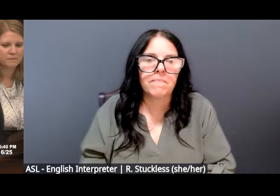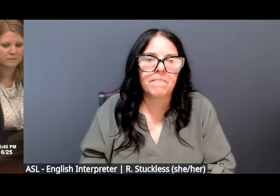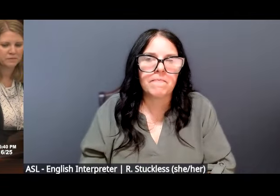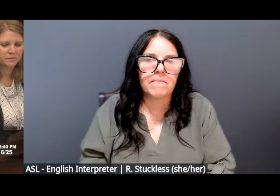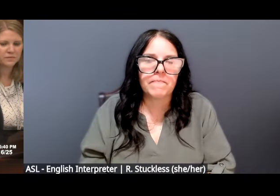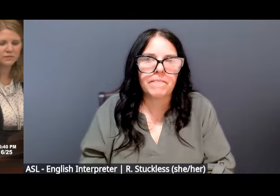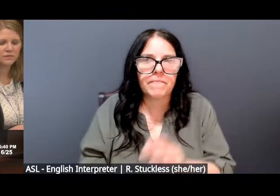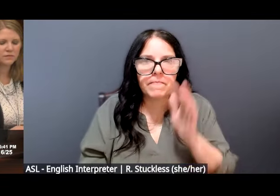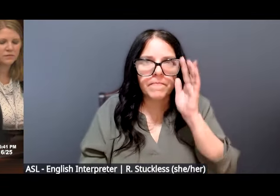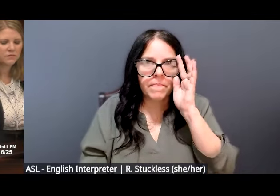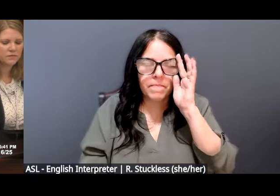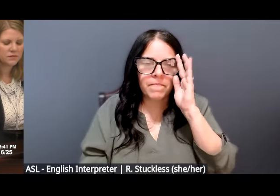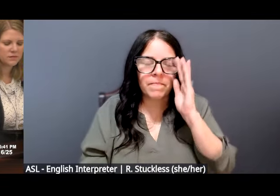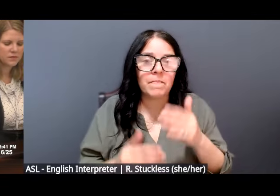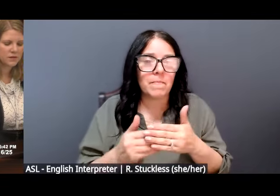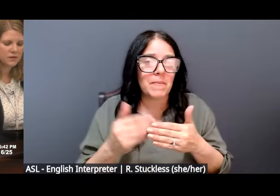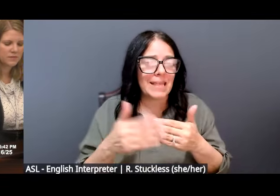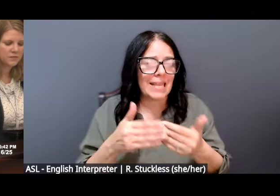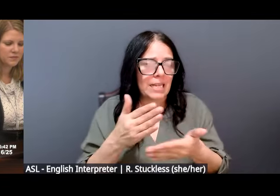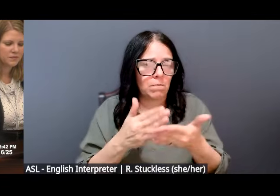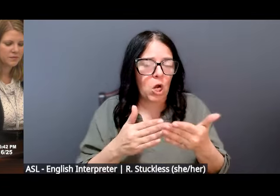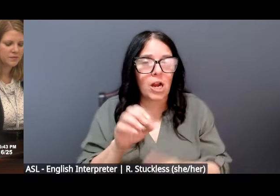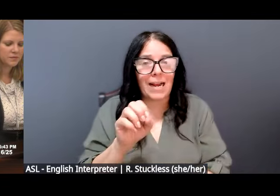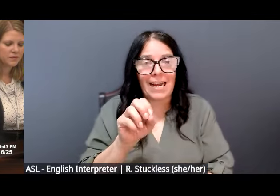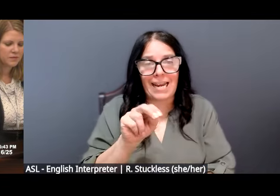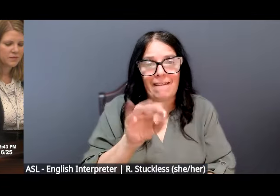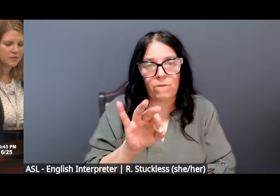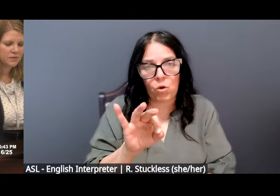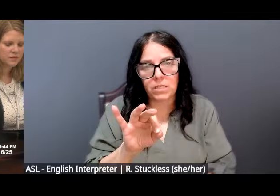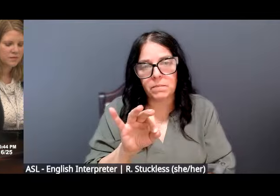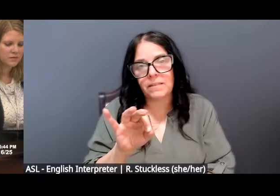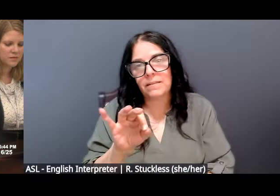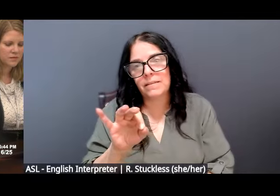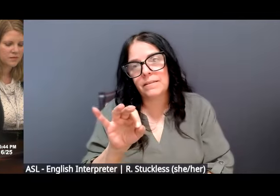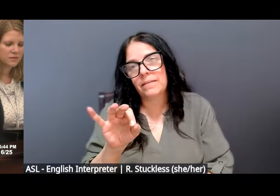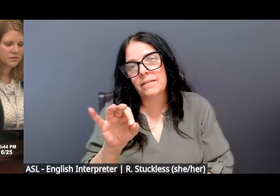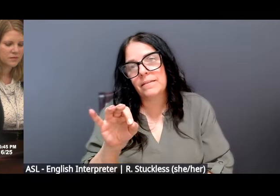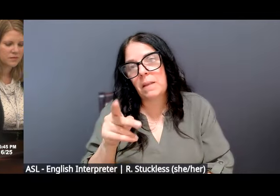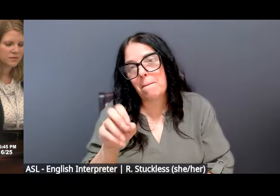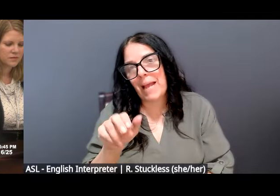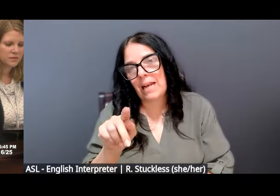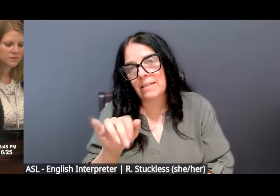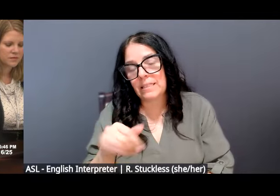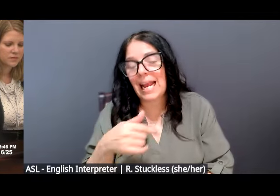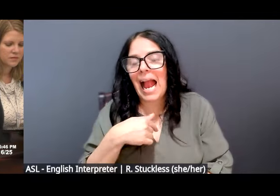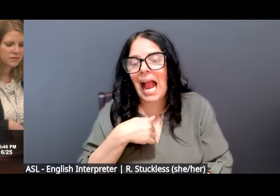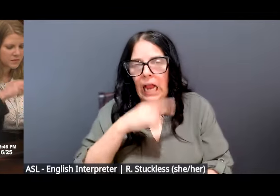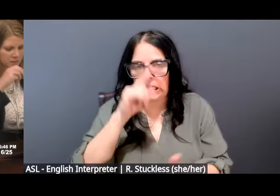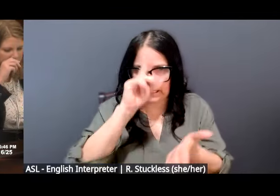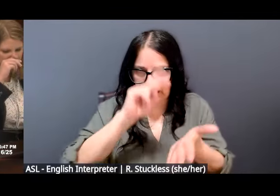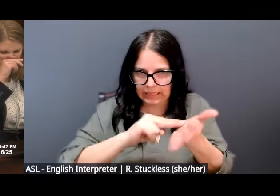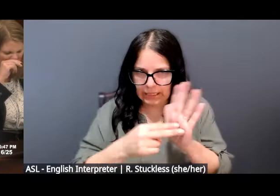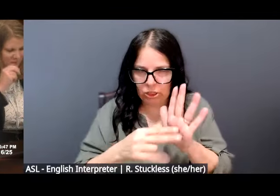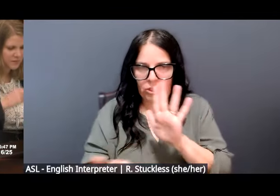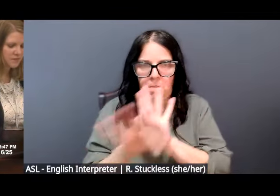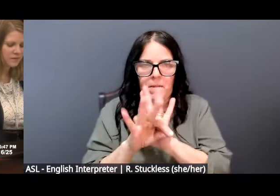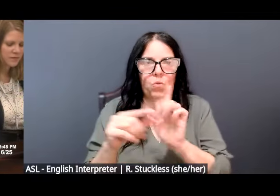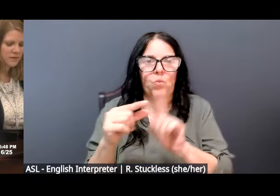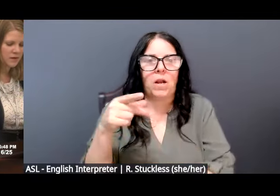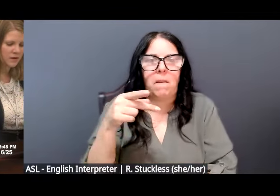the next piece, enforcement versus penalty, I specifically chose the word penalty